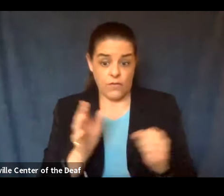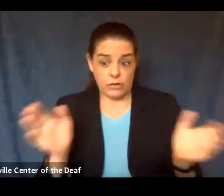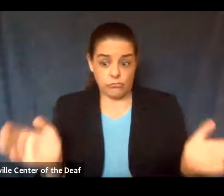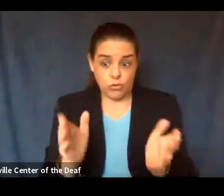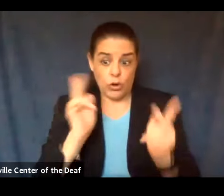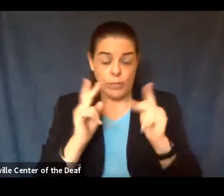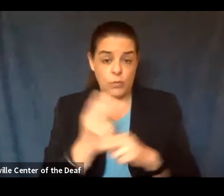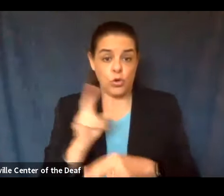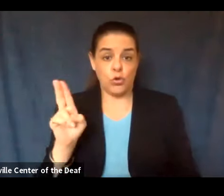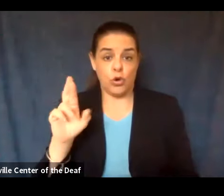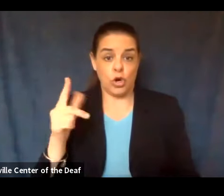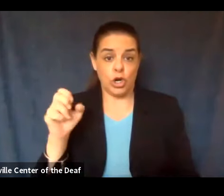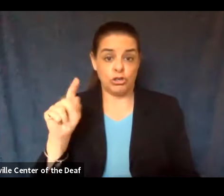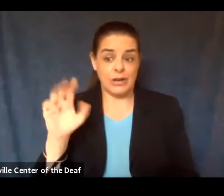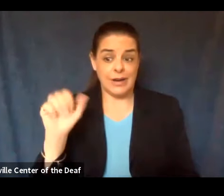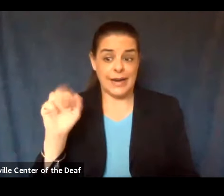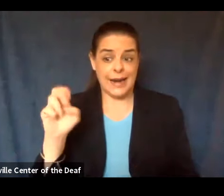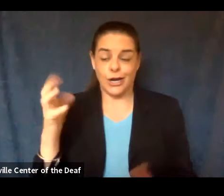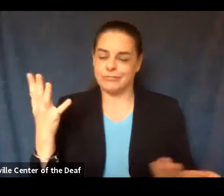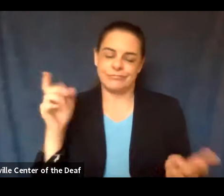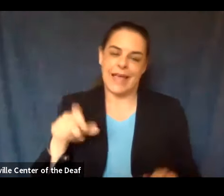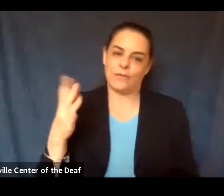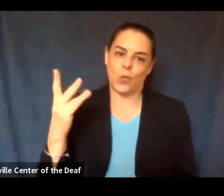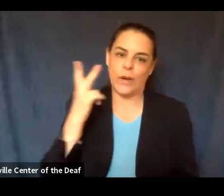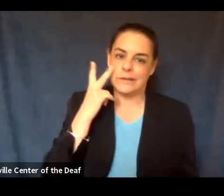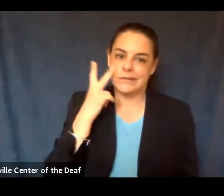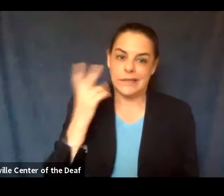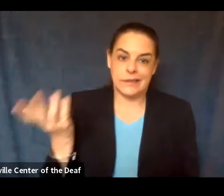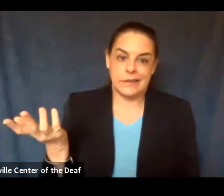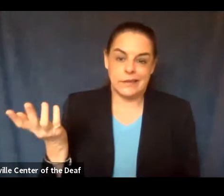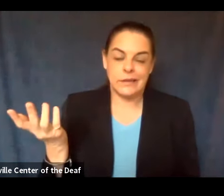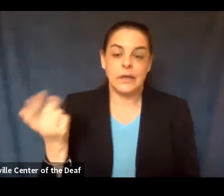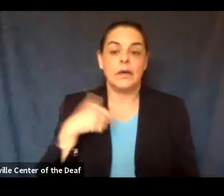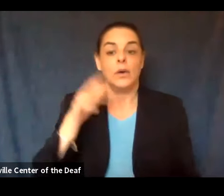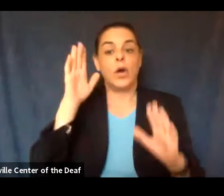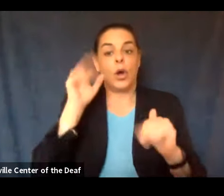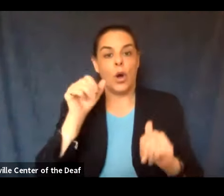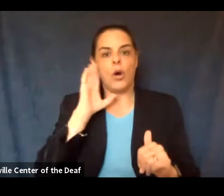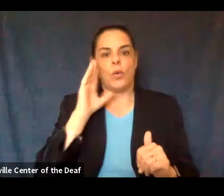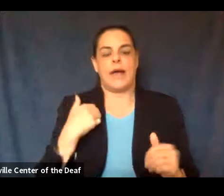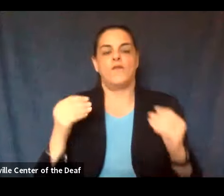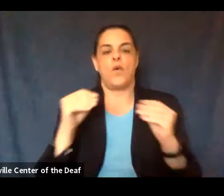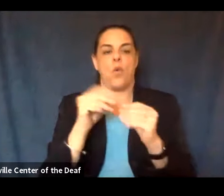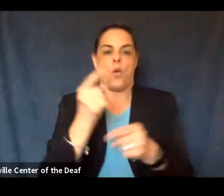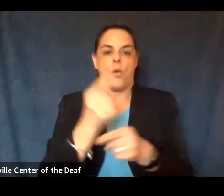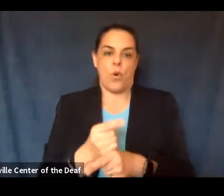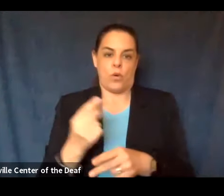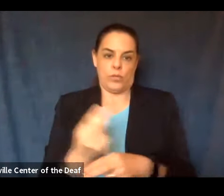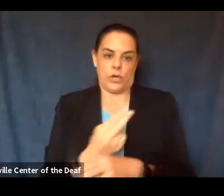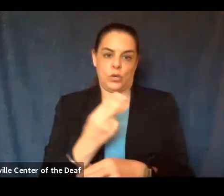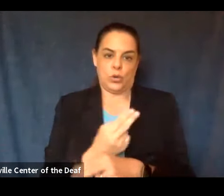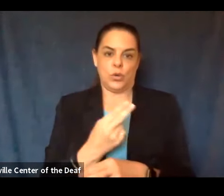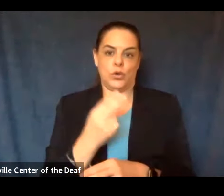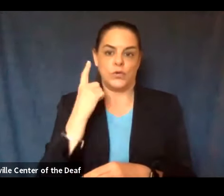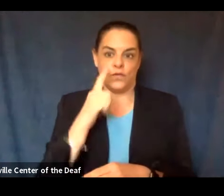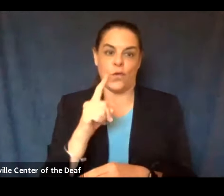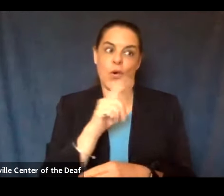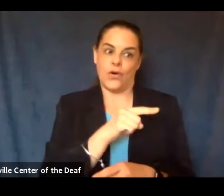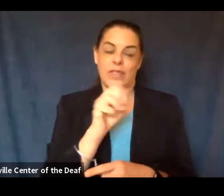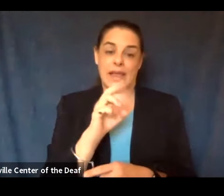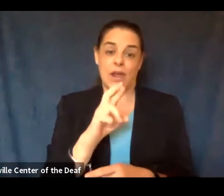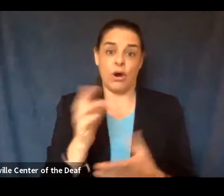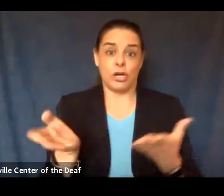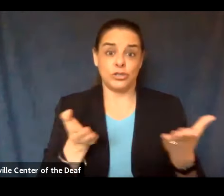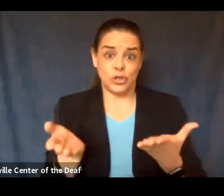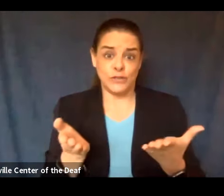cares? Time will tell. We hope it pushes us to a more appropriate use of emergency